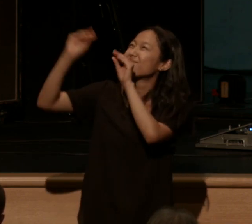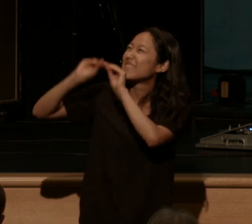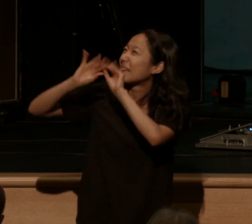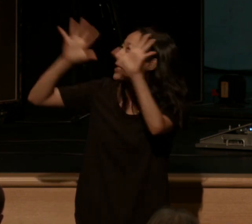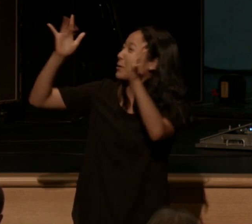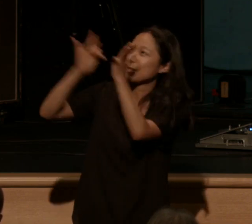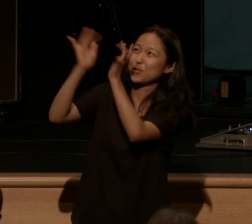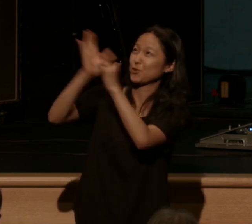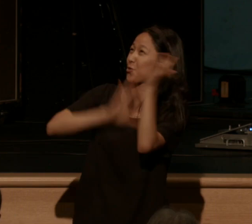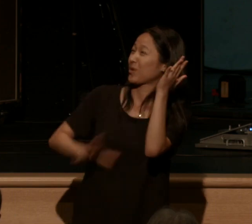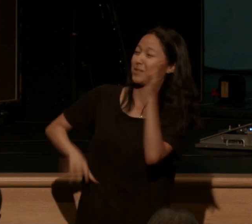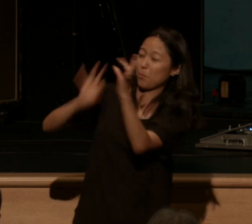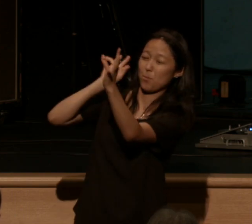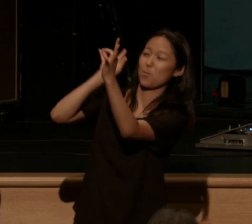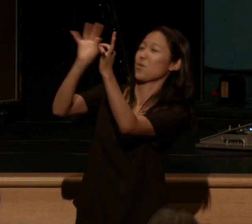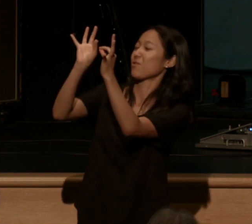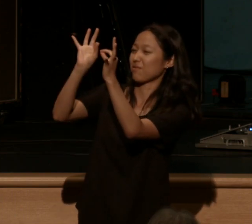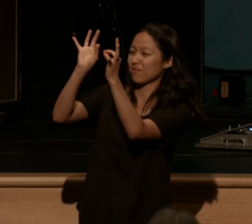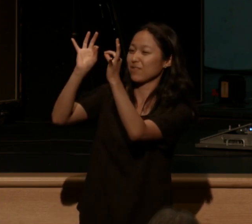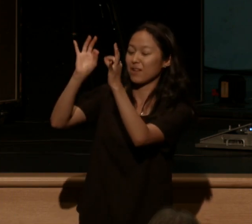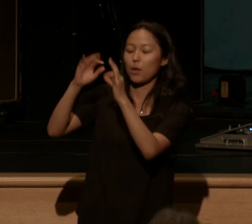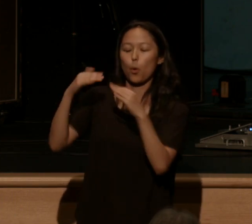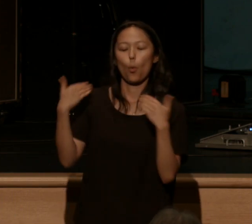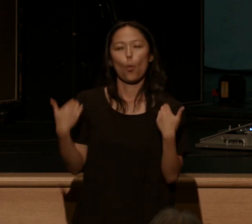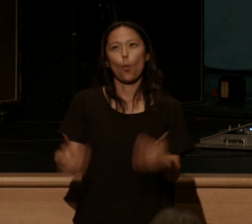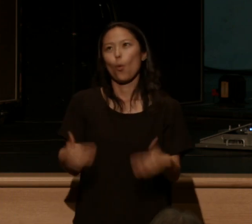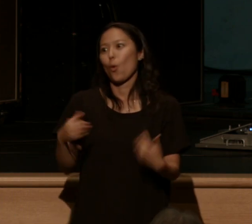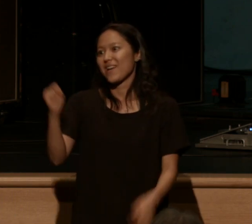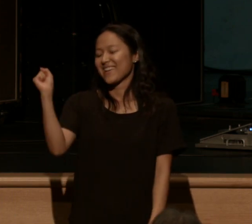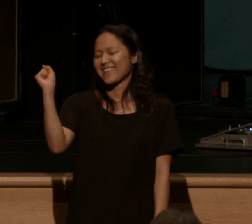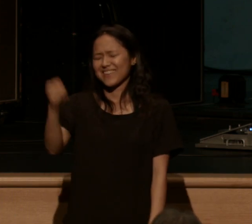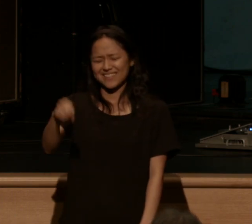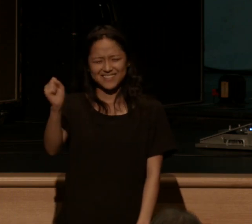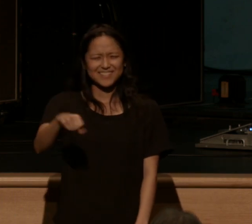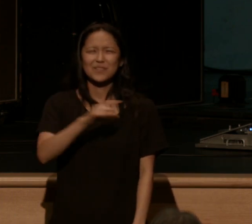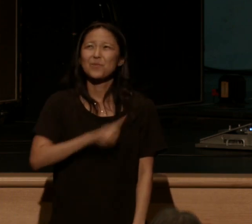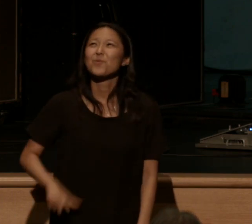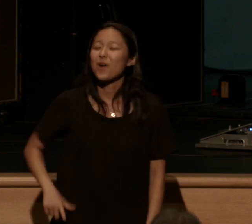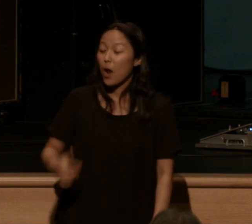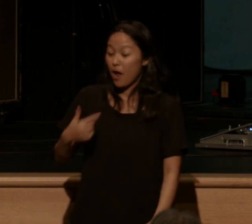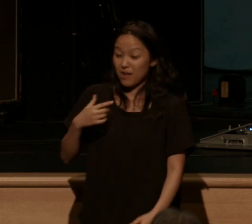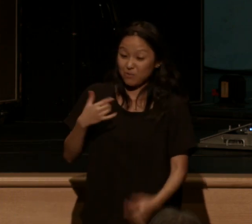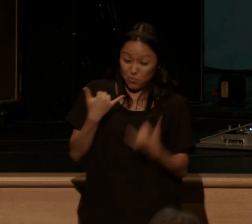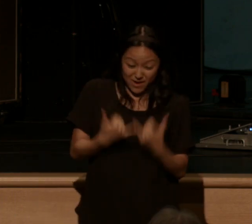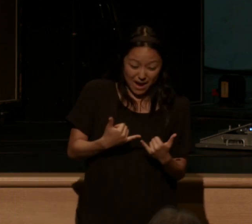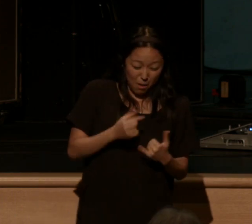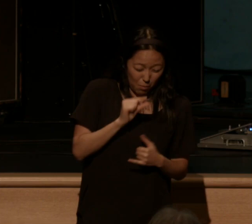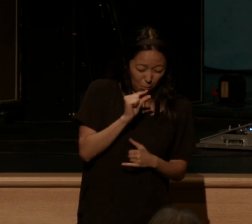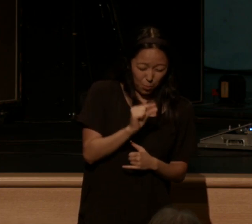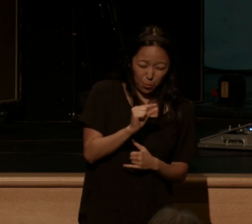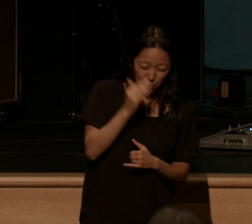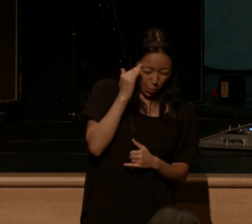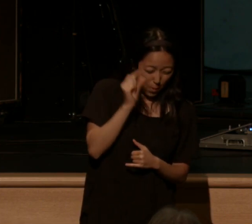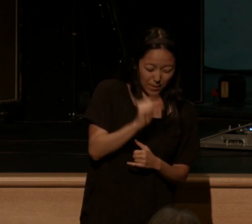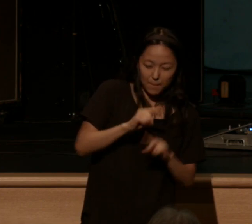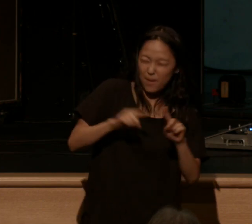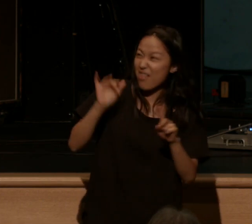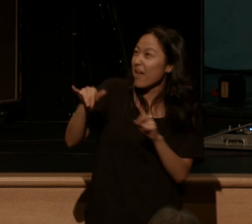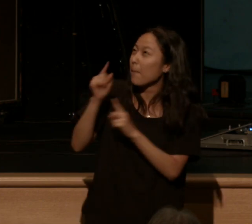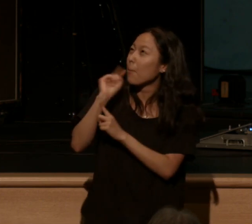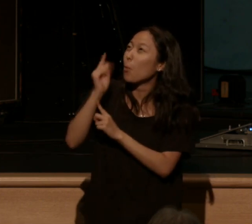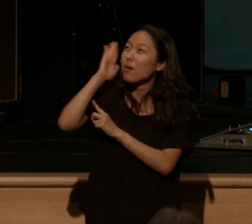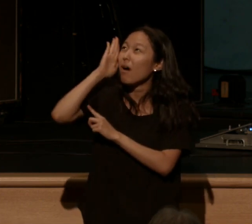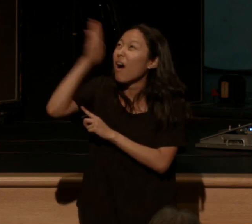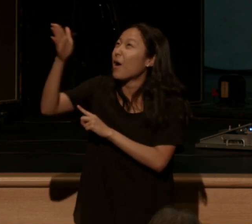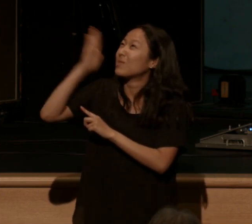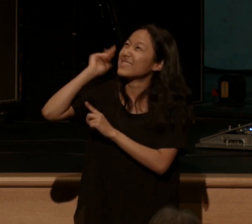Jesus Christ, and perfect will be upon us. Oh, yes, Lord. Our knowledge is so limited, but at that moment, we will see him in his